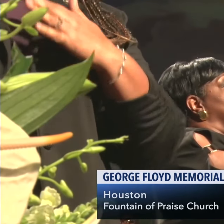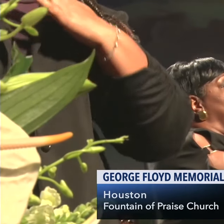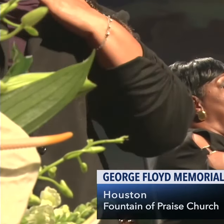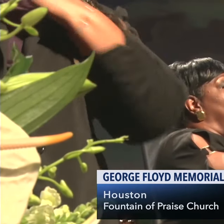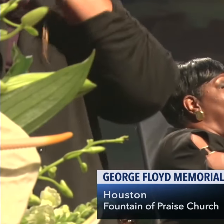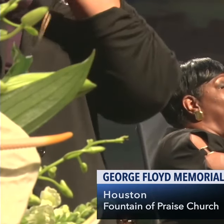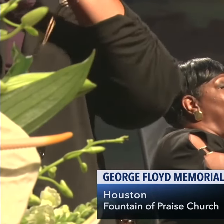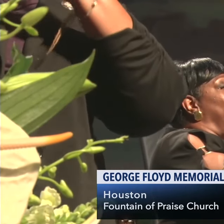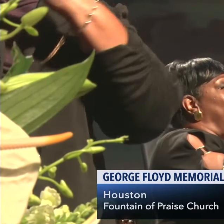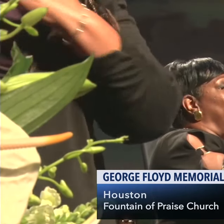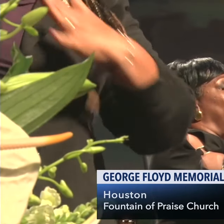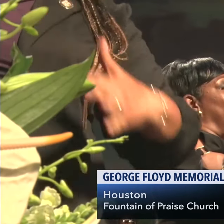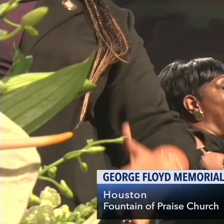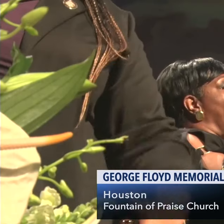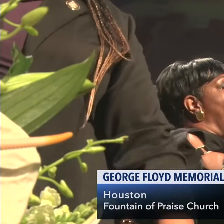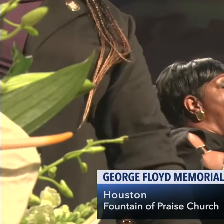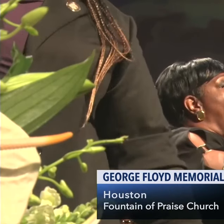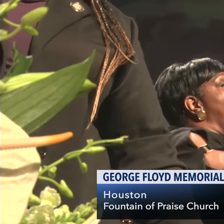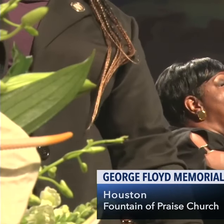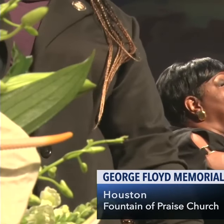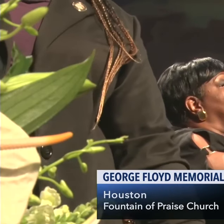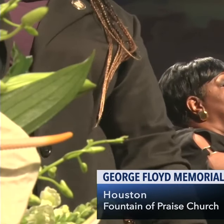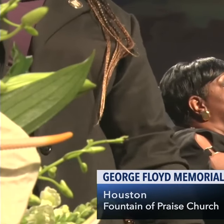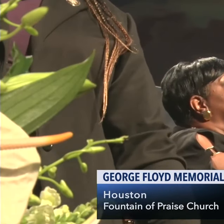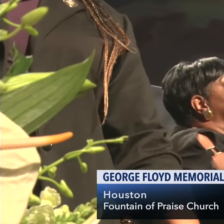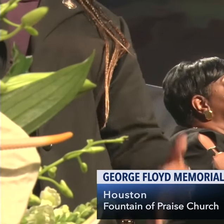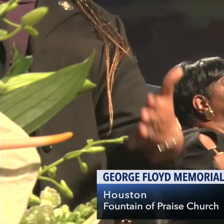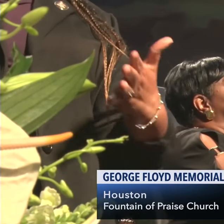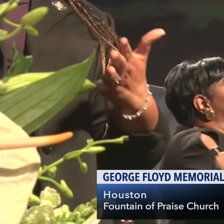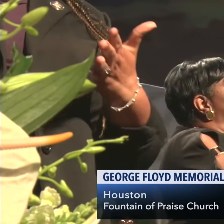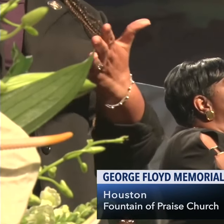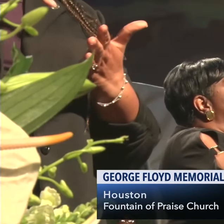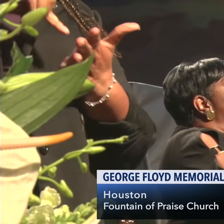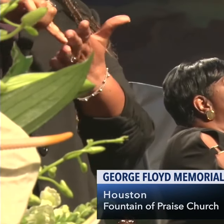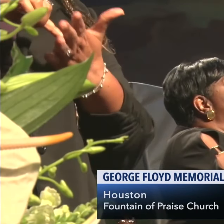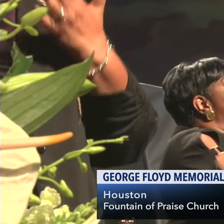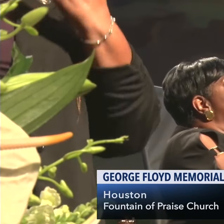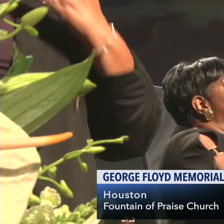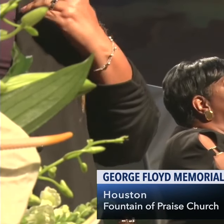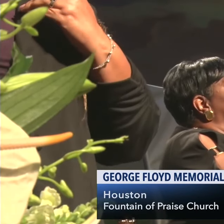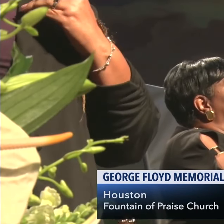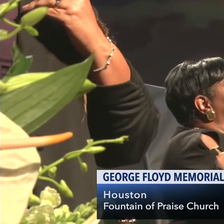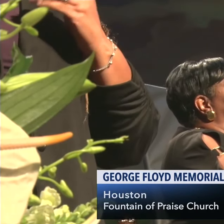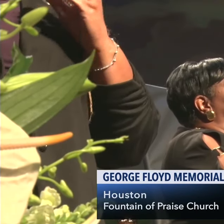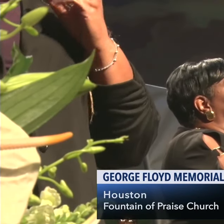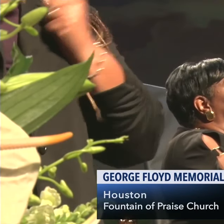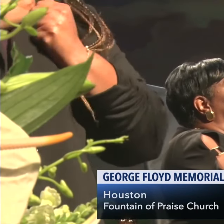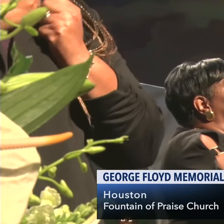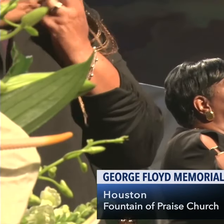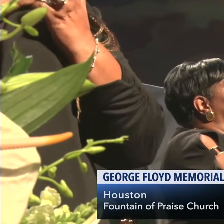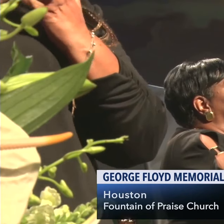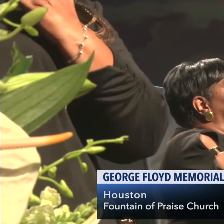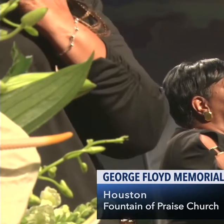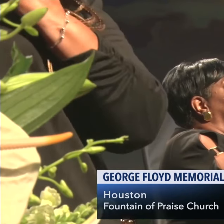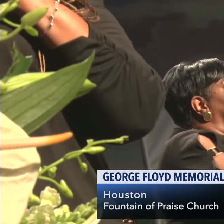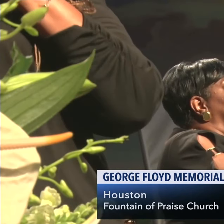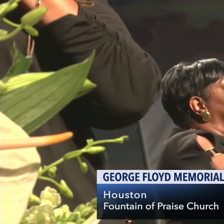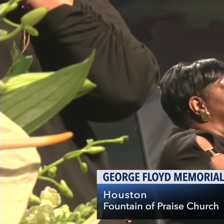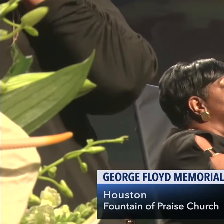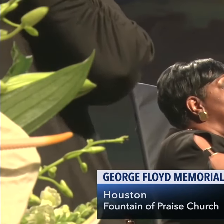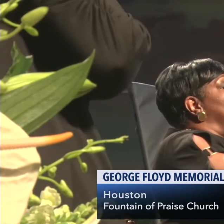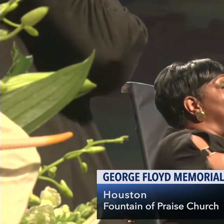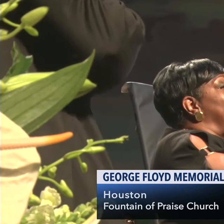praise. and for this. And for this I give